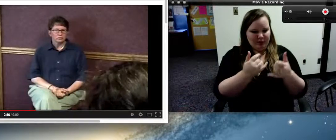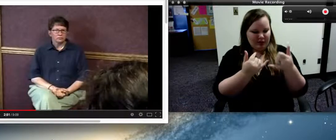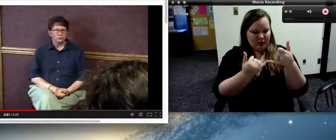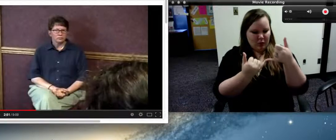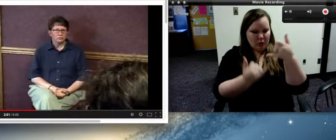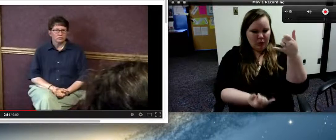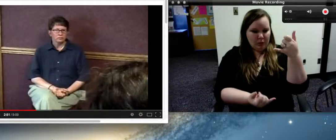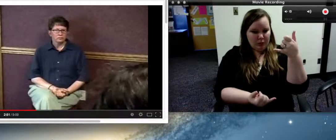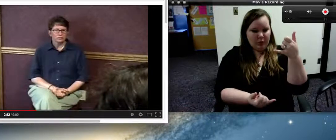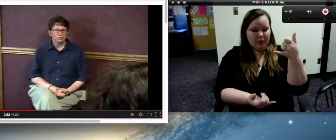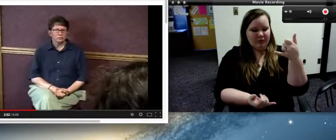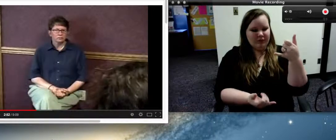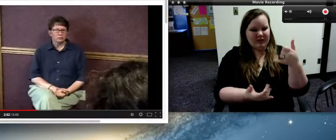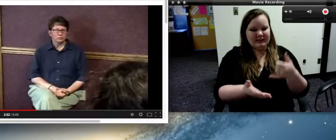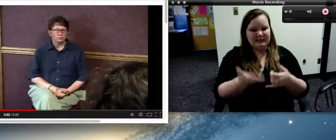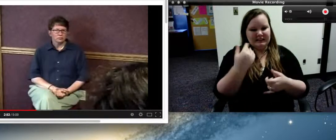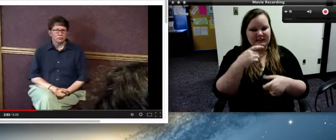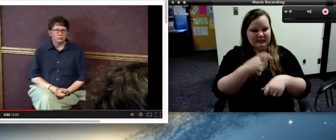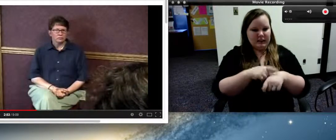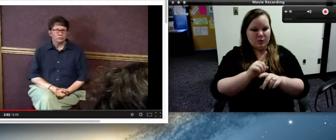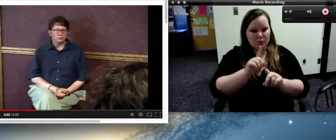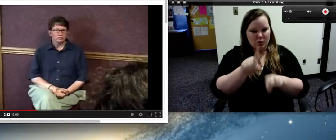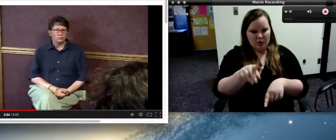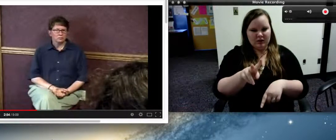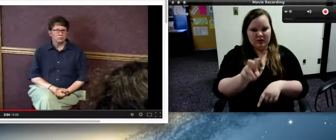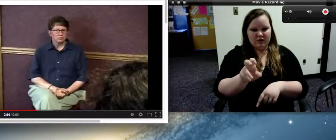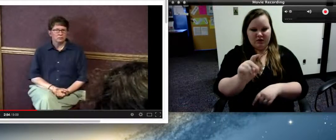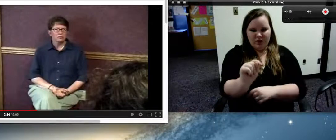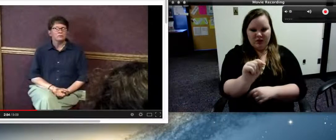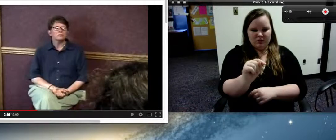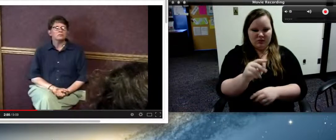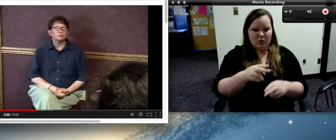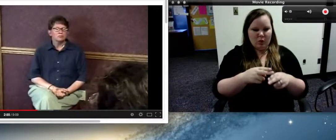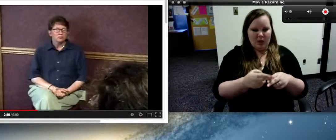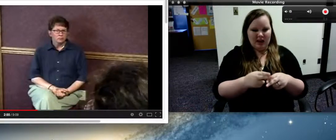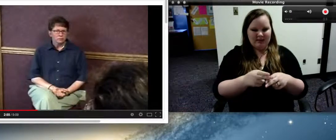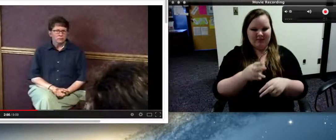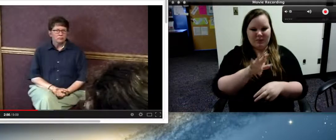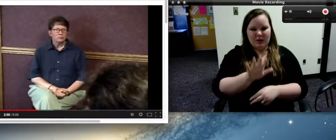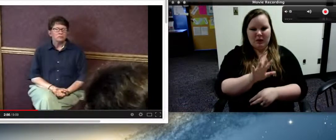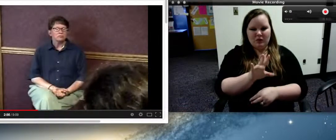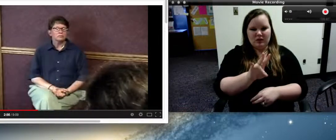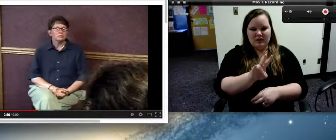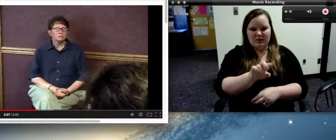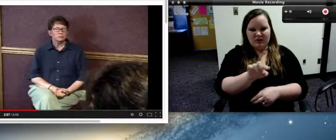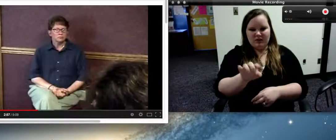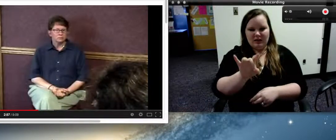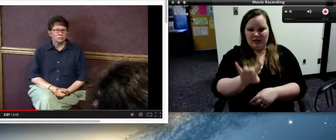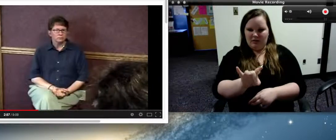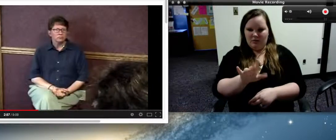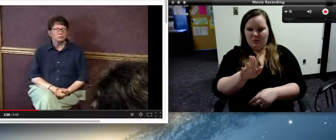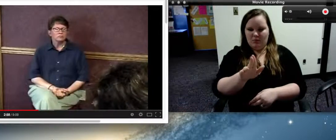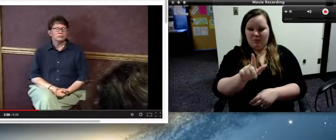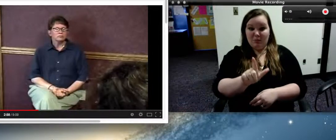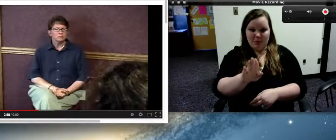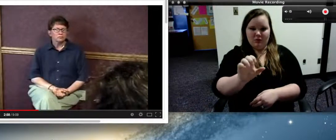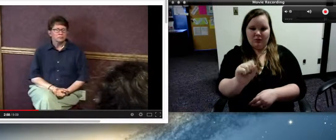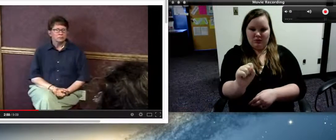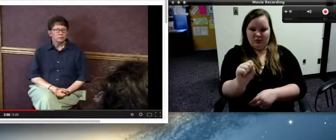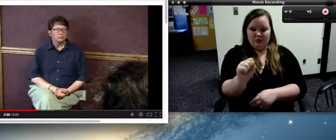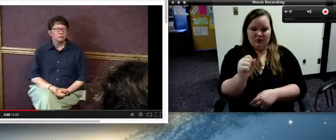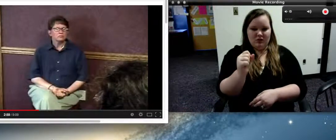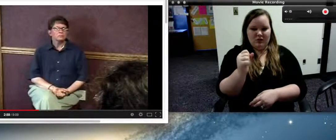took him to the vet, he weighed around 7, 8 pounds, and he just seems thinner. And I don't really know, so I want to